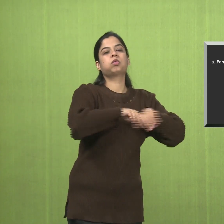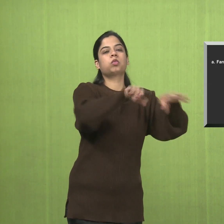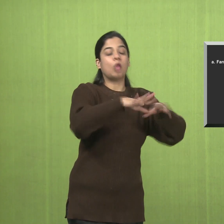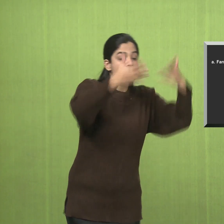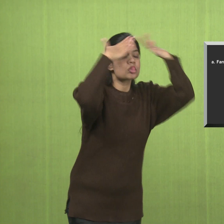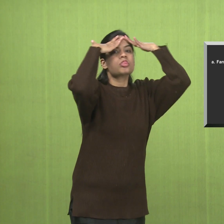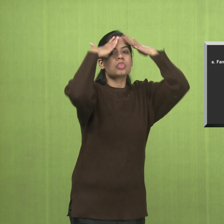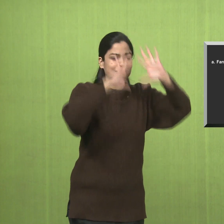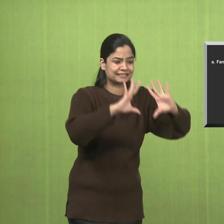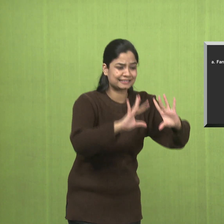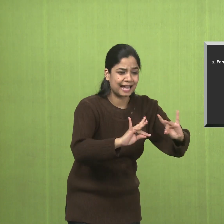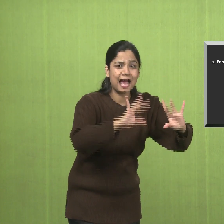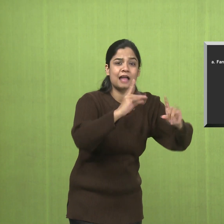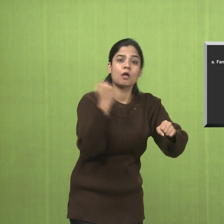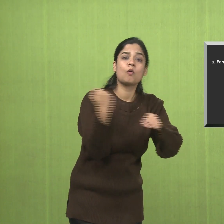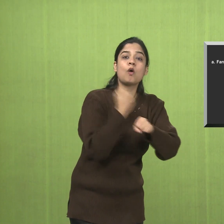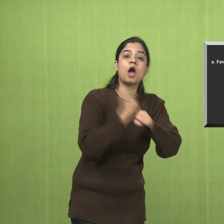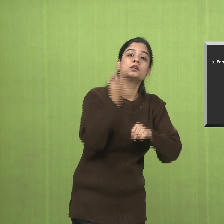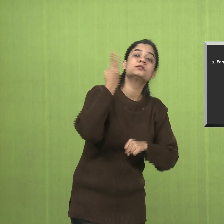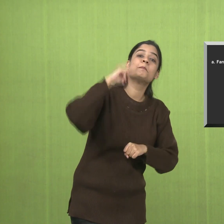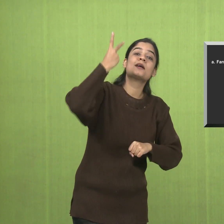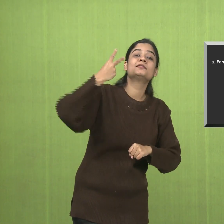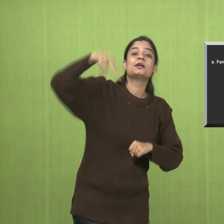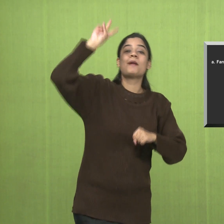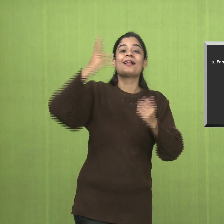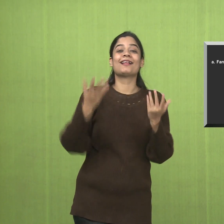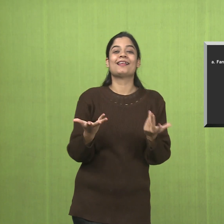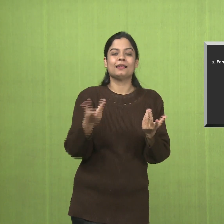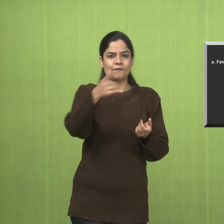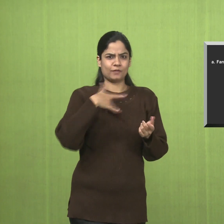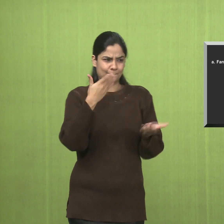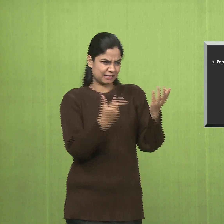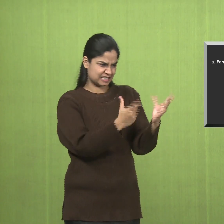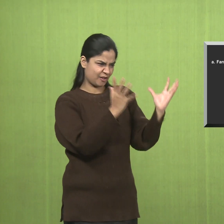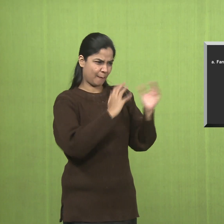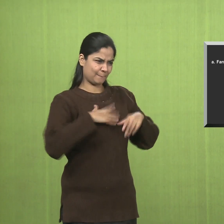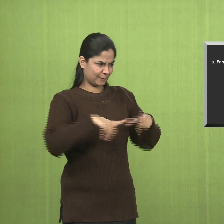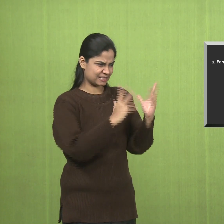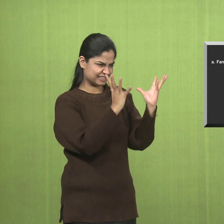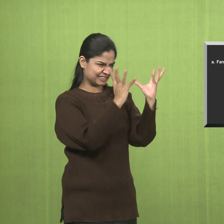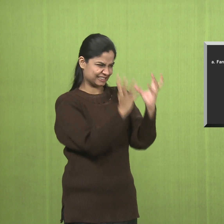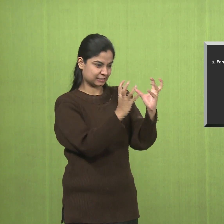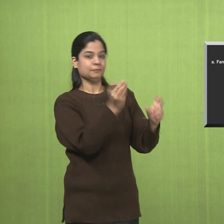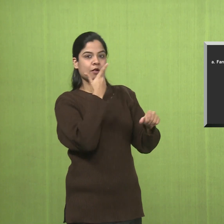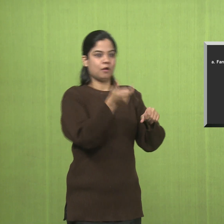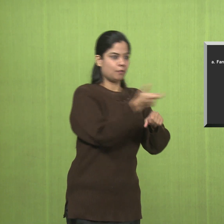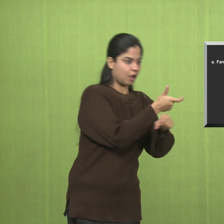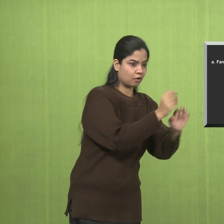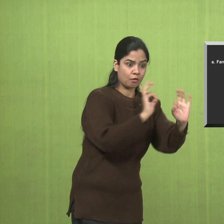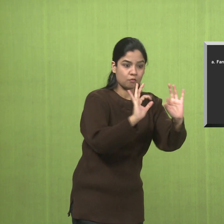that leads to excessive of it leads to wastage of water. So one has to be very, very mindful when you are using